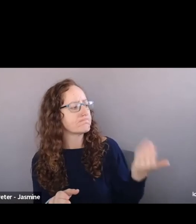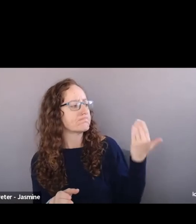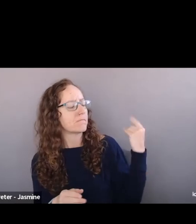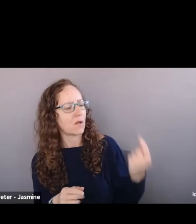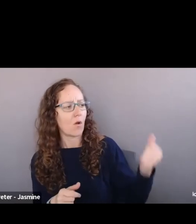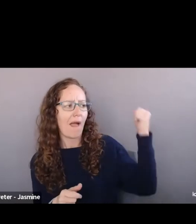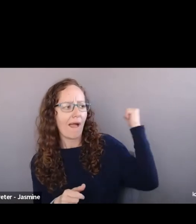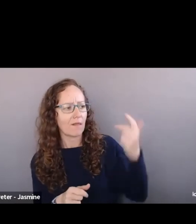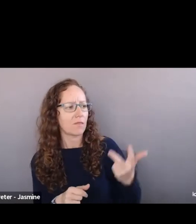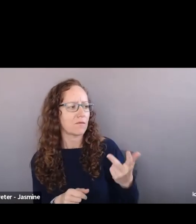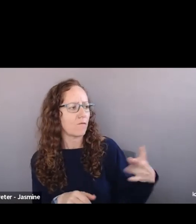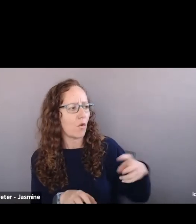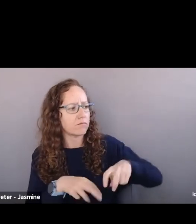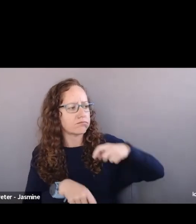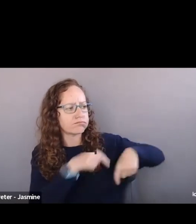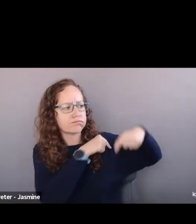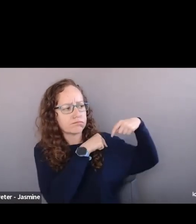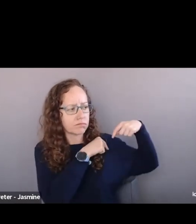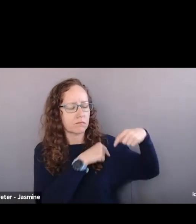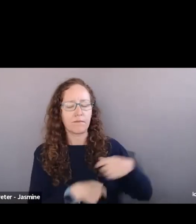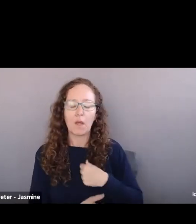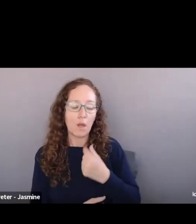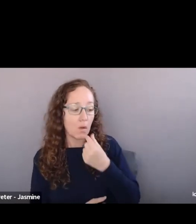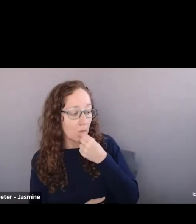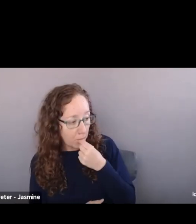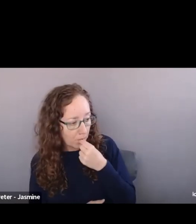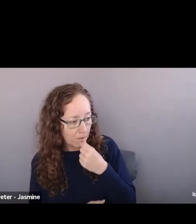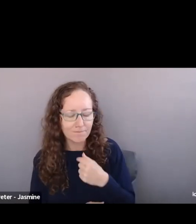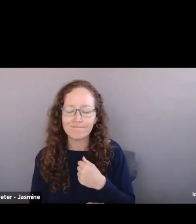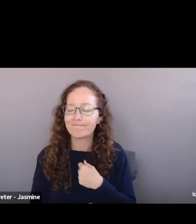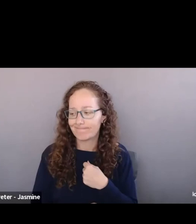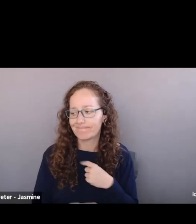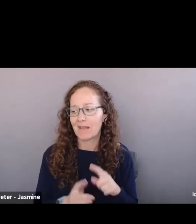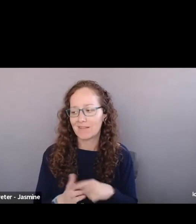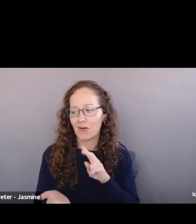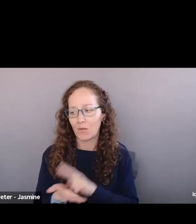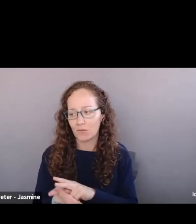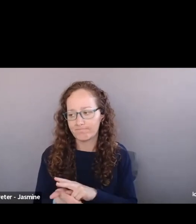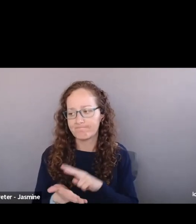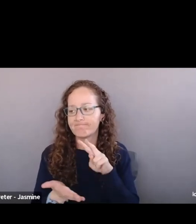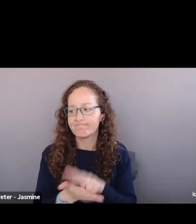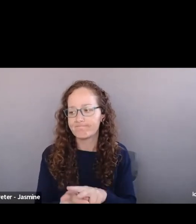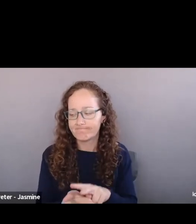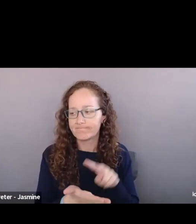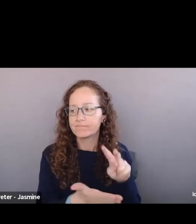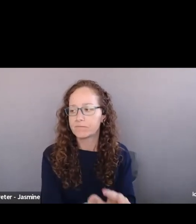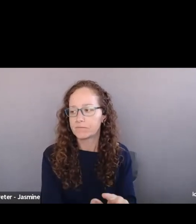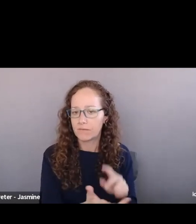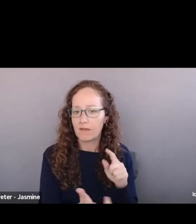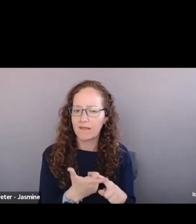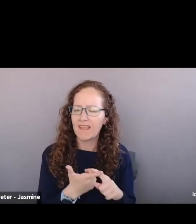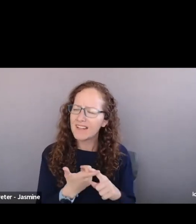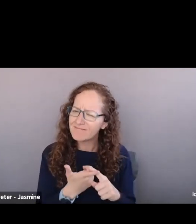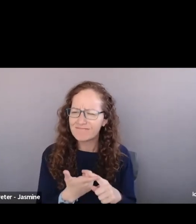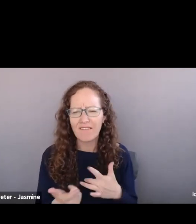her whistle, and I started to lose. Doubt began to creep in that perhaps I